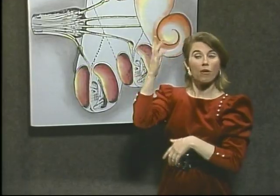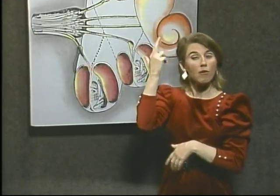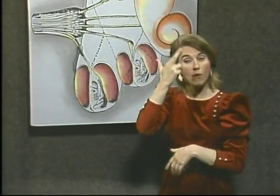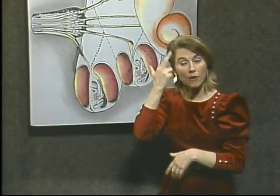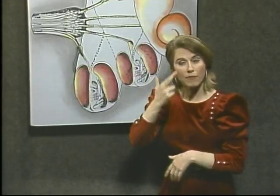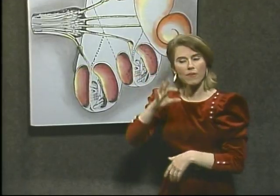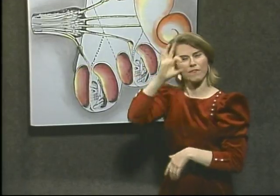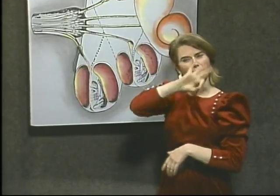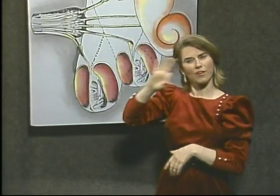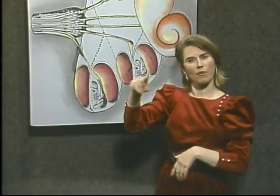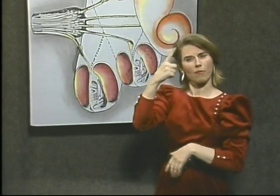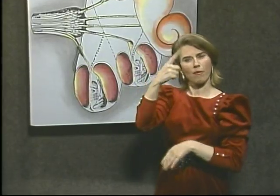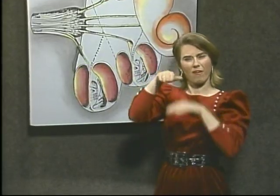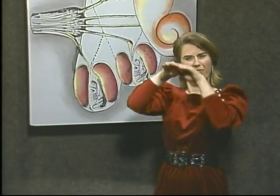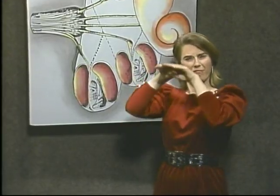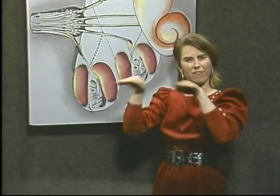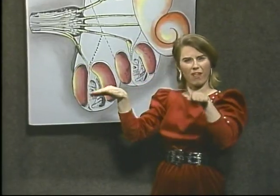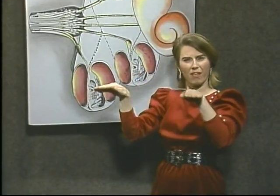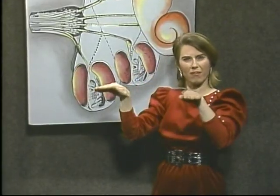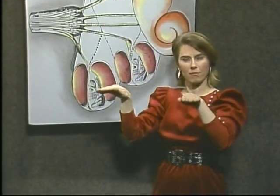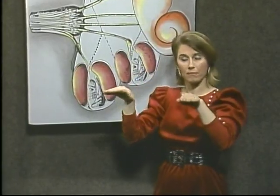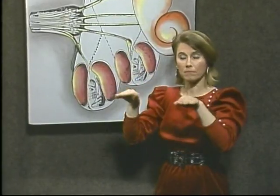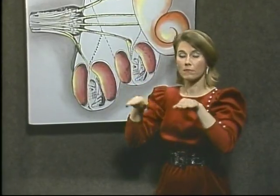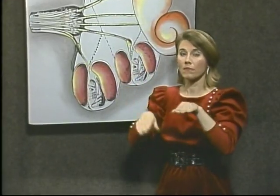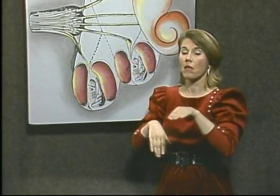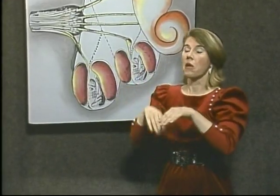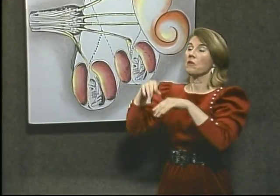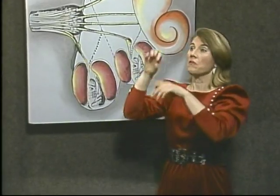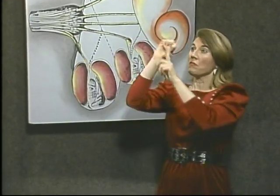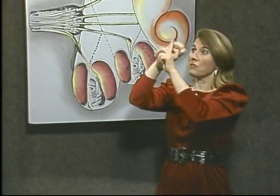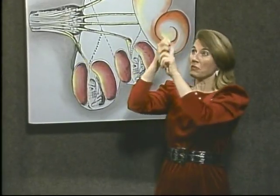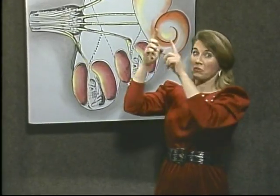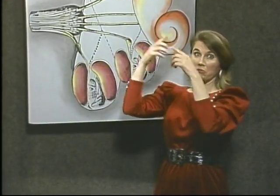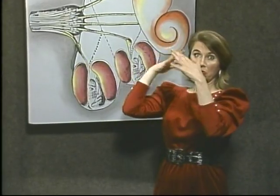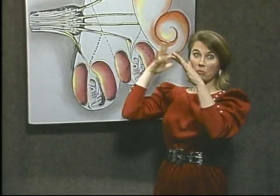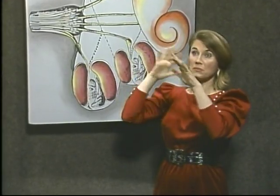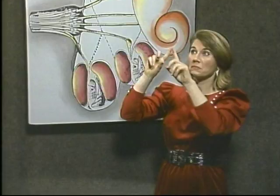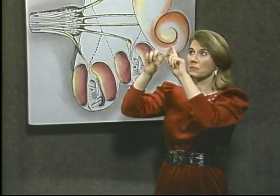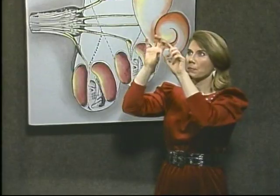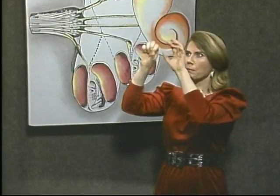was reduced to only environmental sounds because it was just one flat frequency.